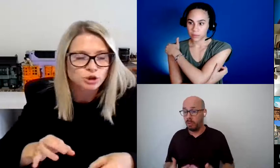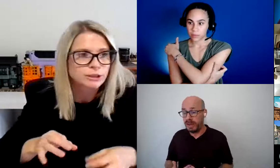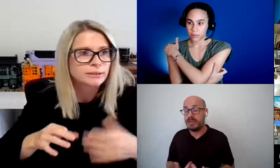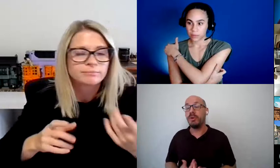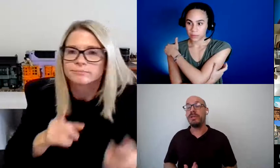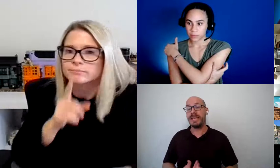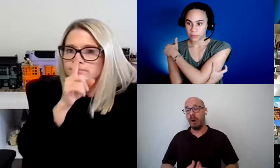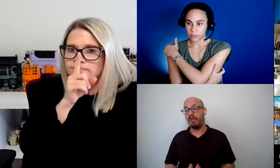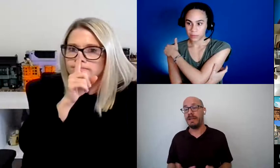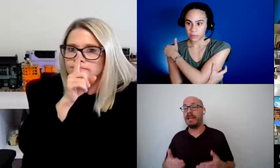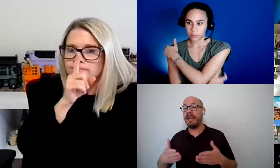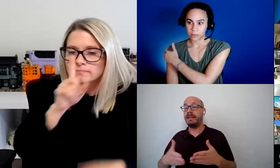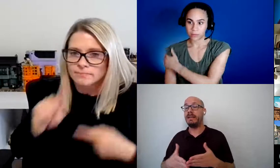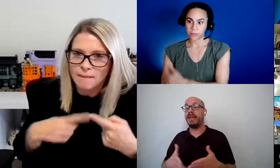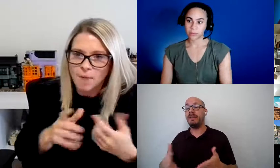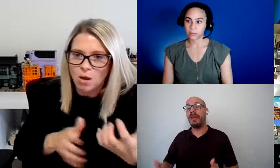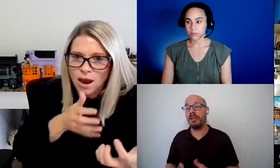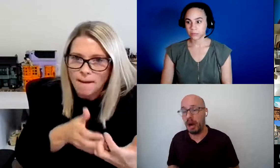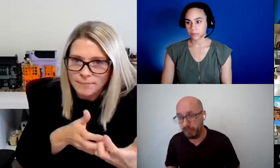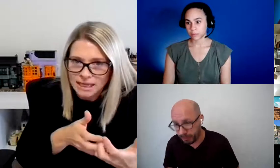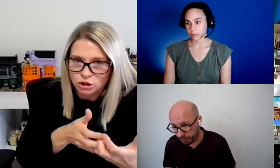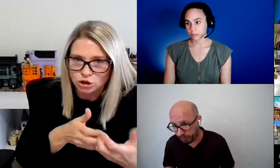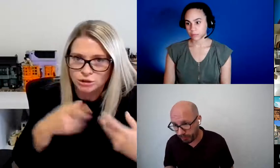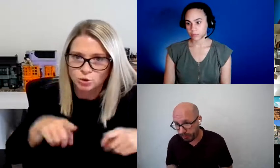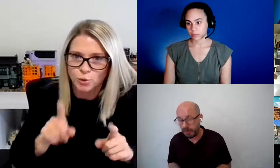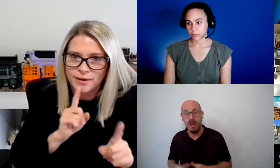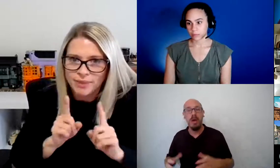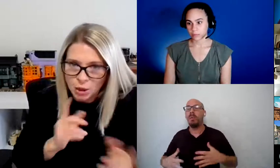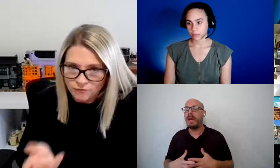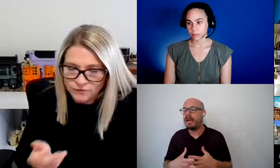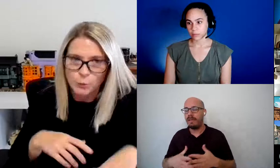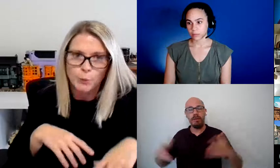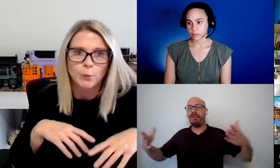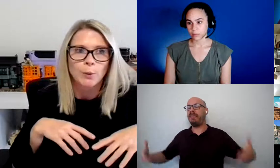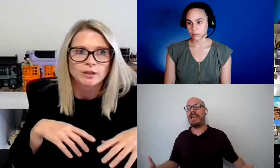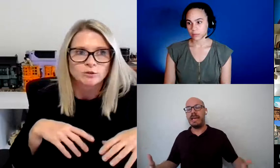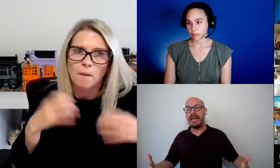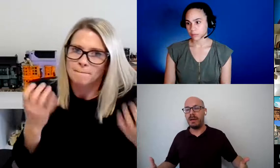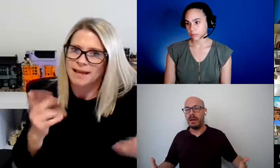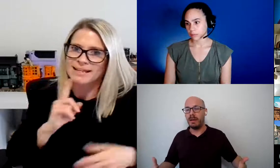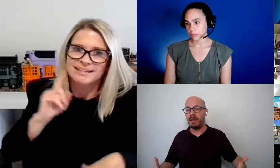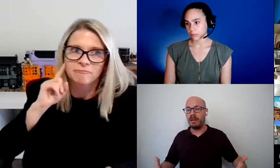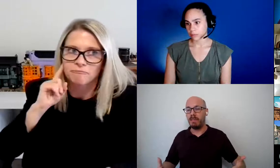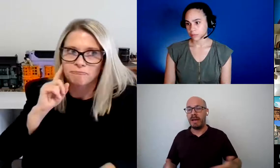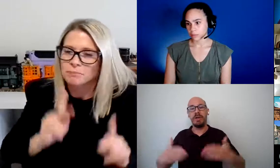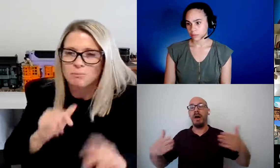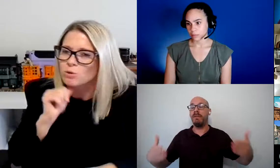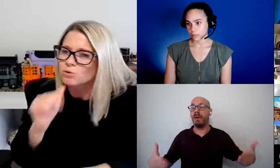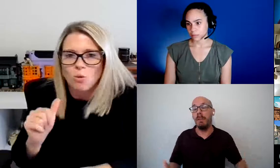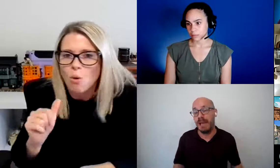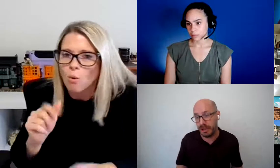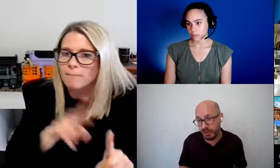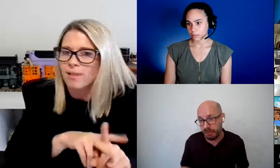what we do see often in things like job descriptions, we never see mention of accommodations